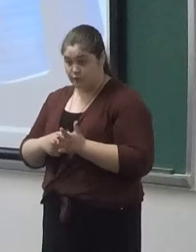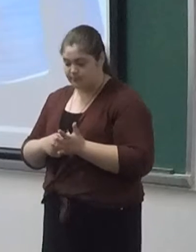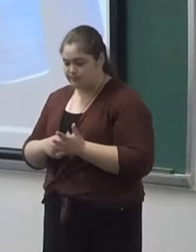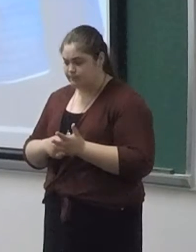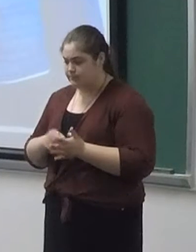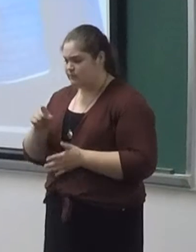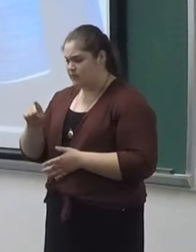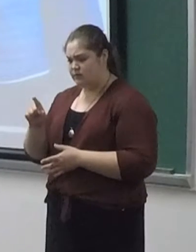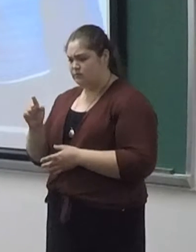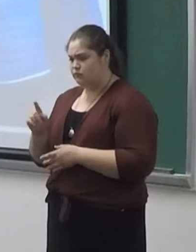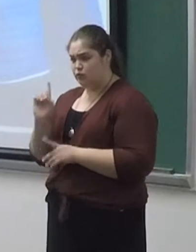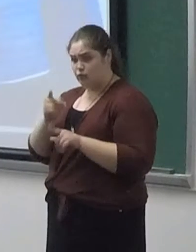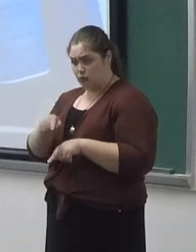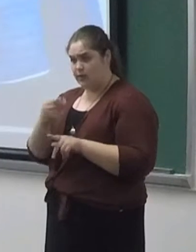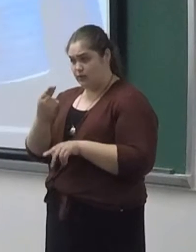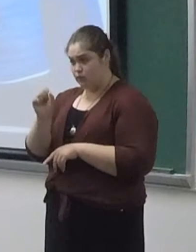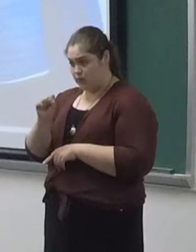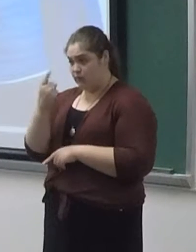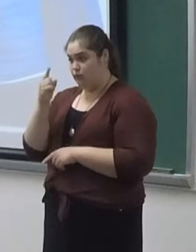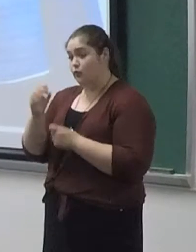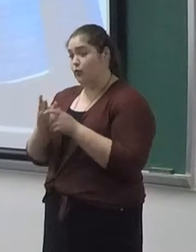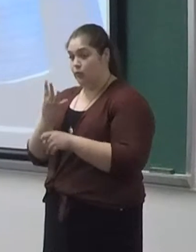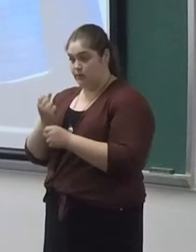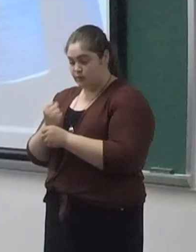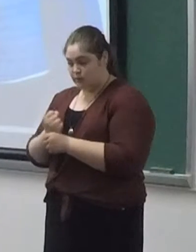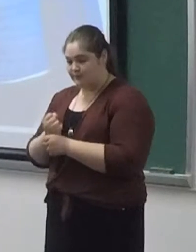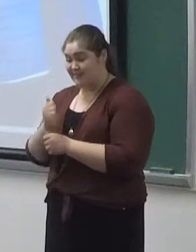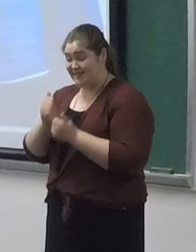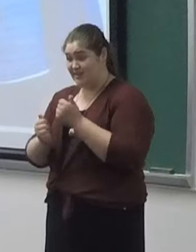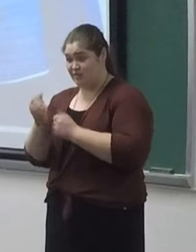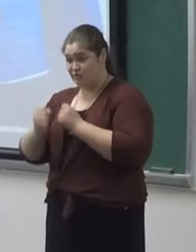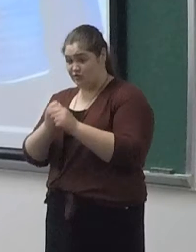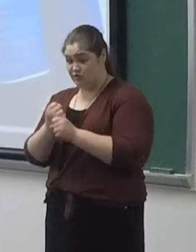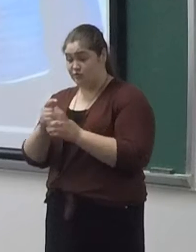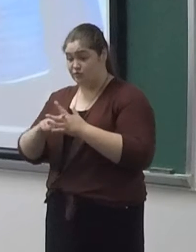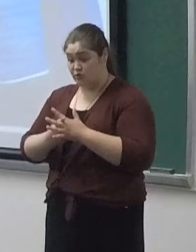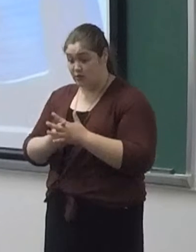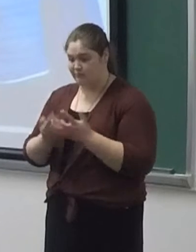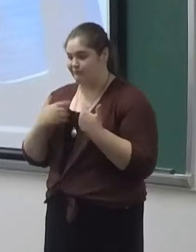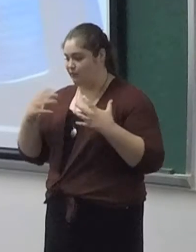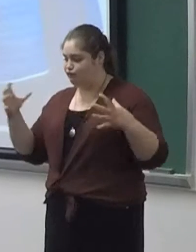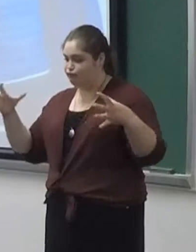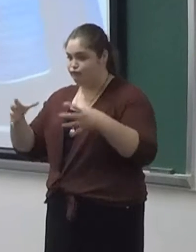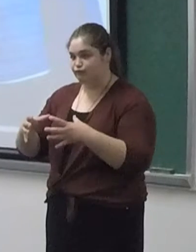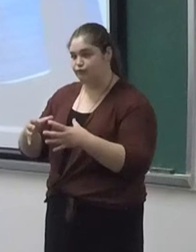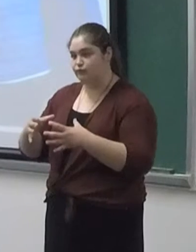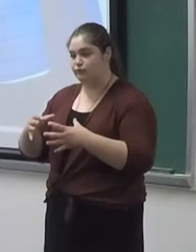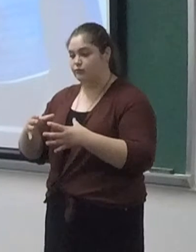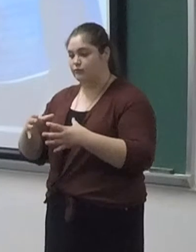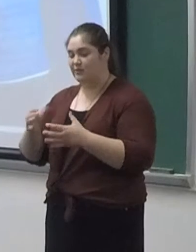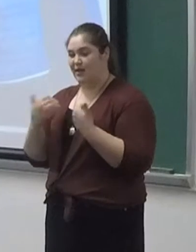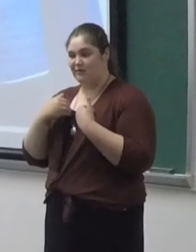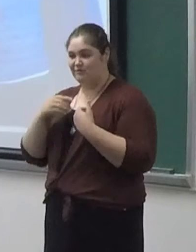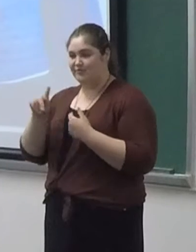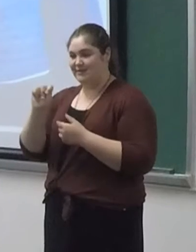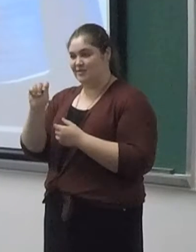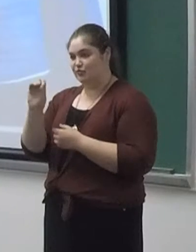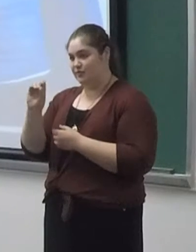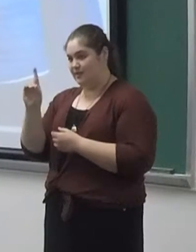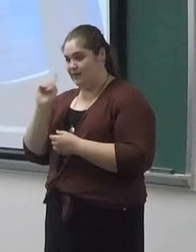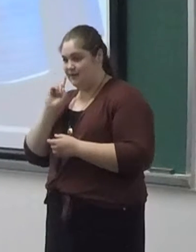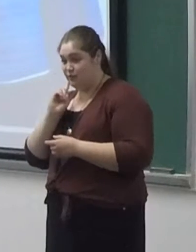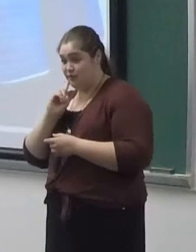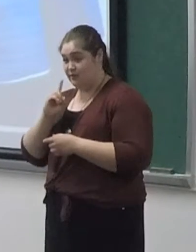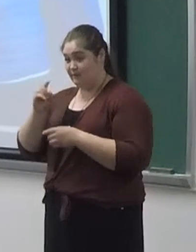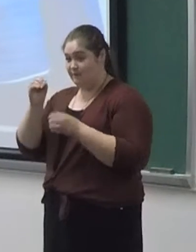He's been there all 4 years, but every year before school starts, they all have like a powwow with the teacher of the deaf that he works with and